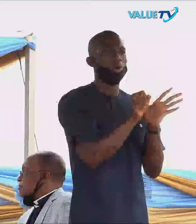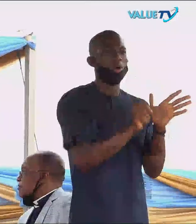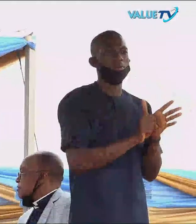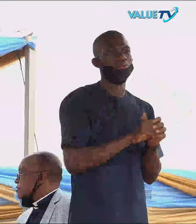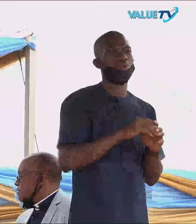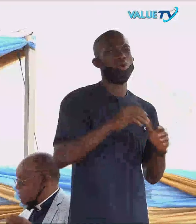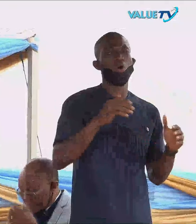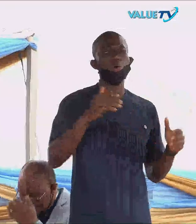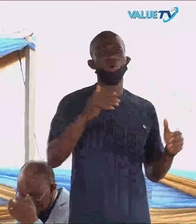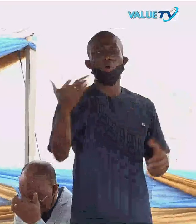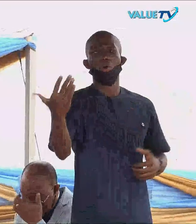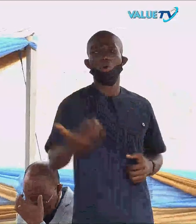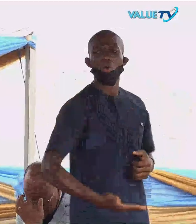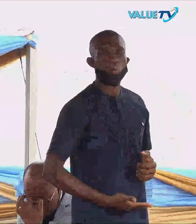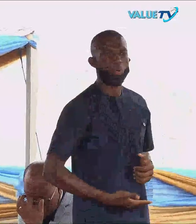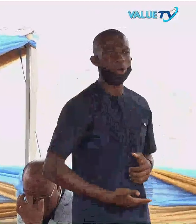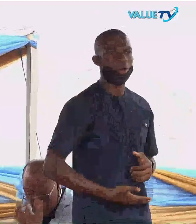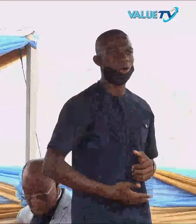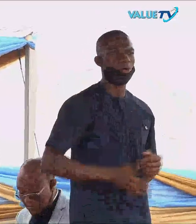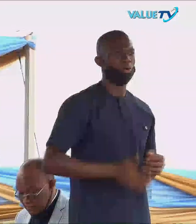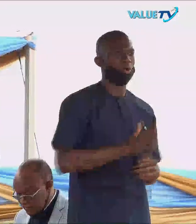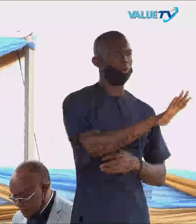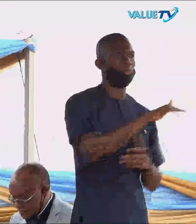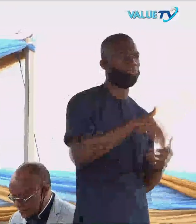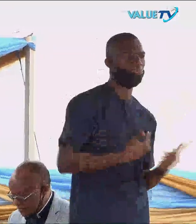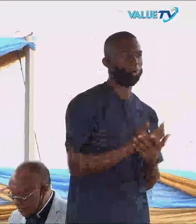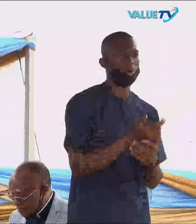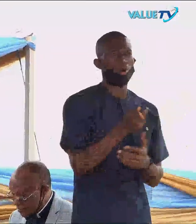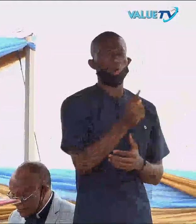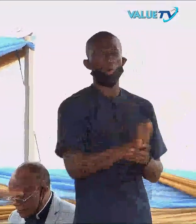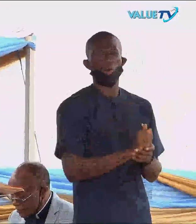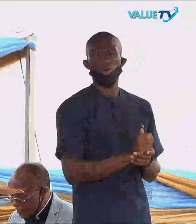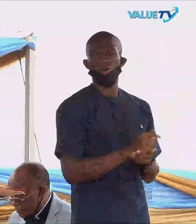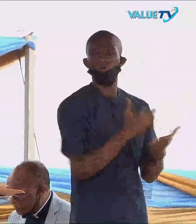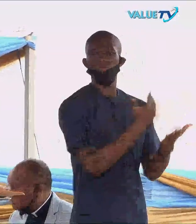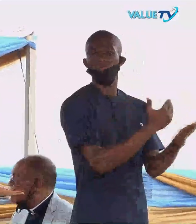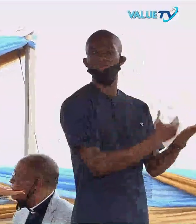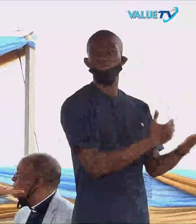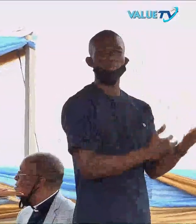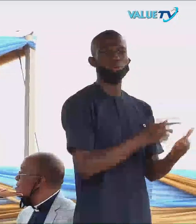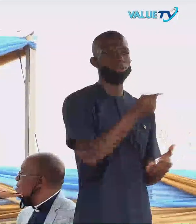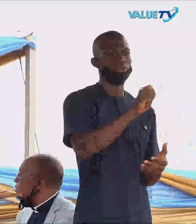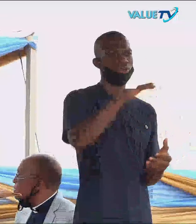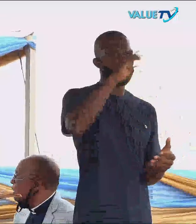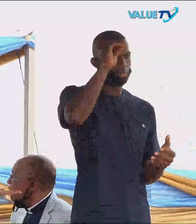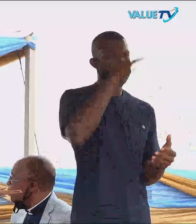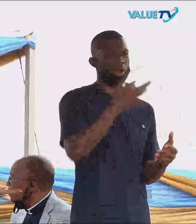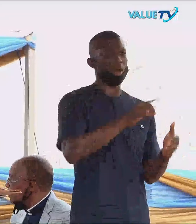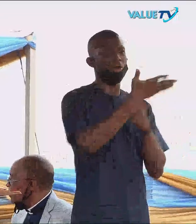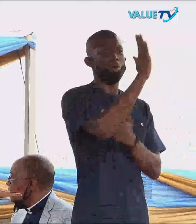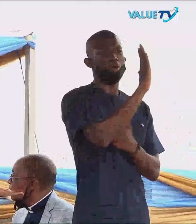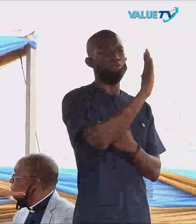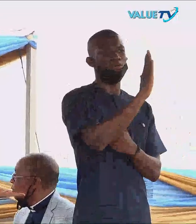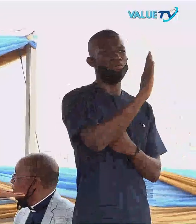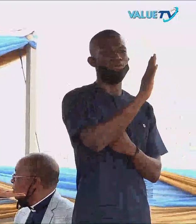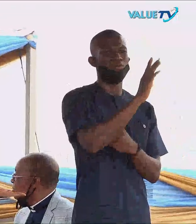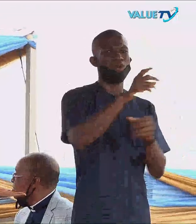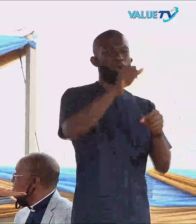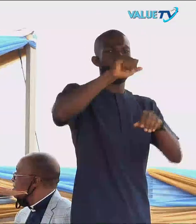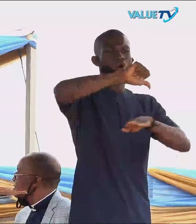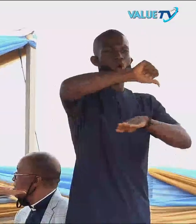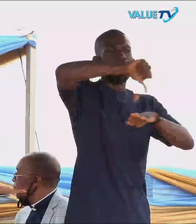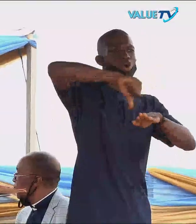on existing protocol. The man of God ordained to bring the